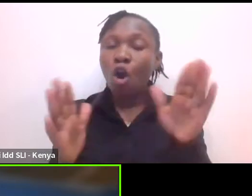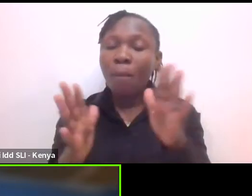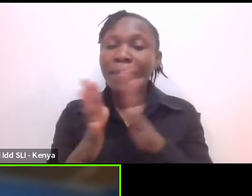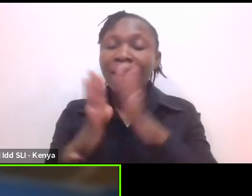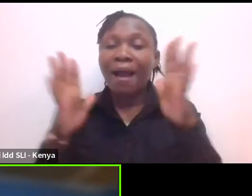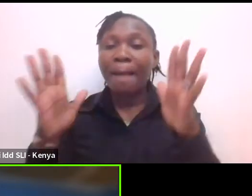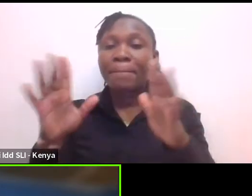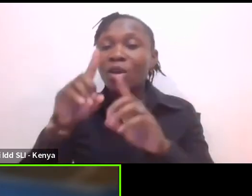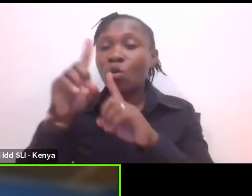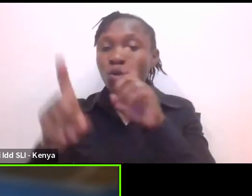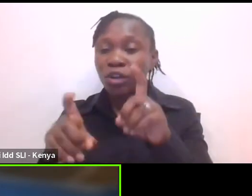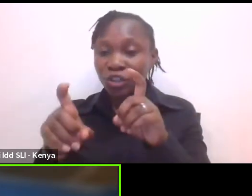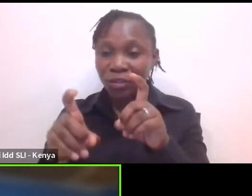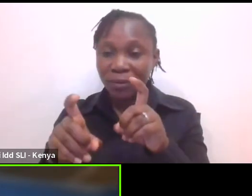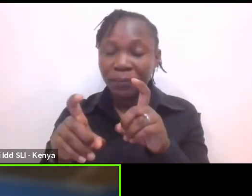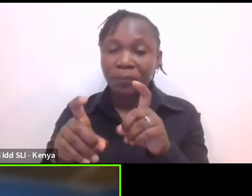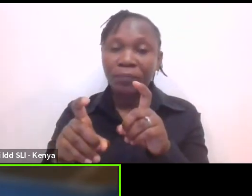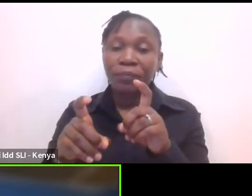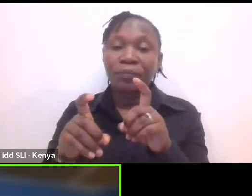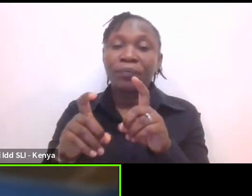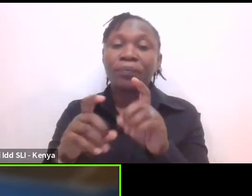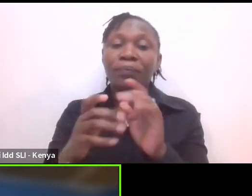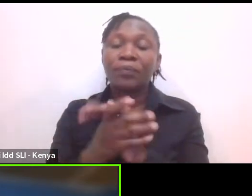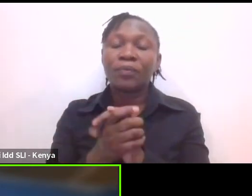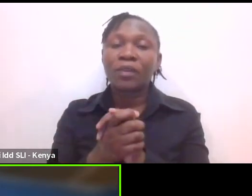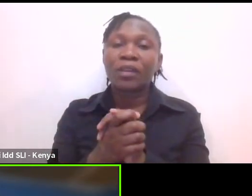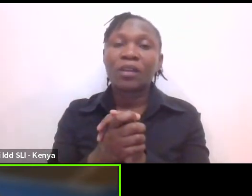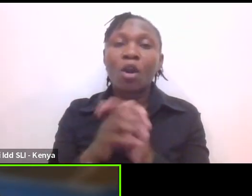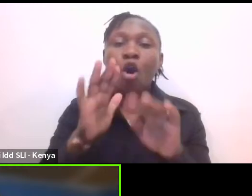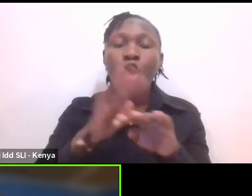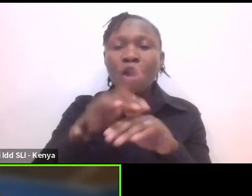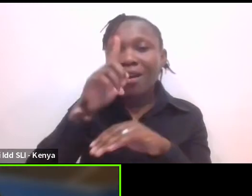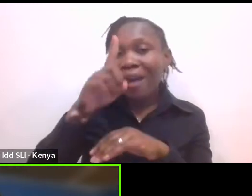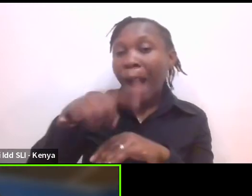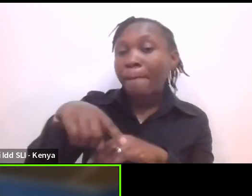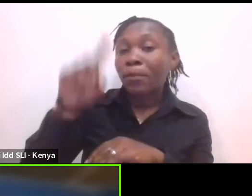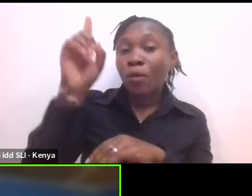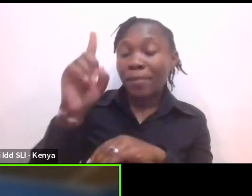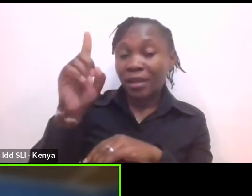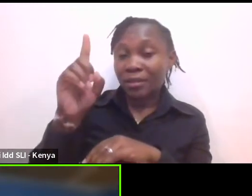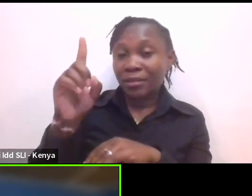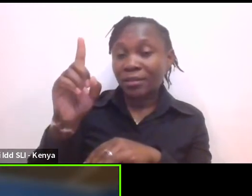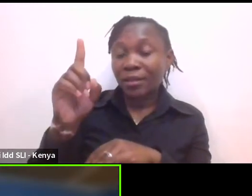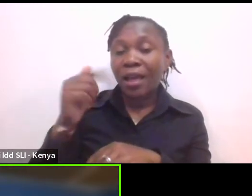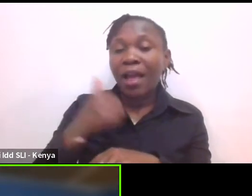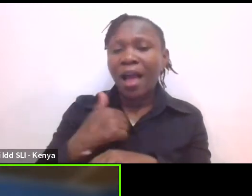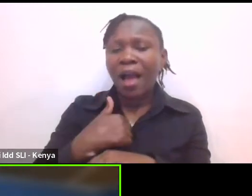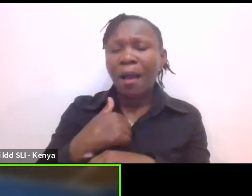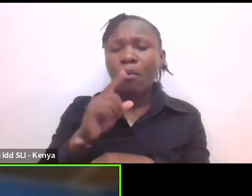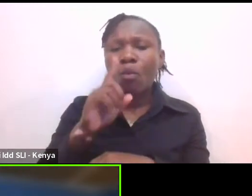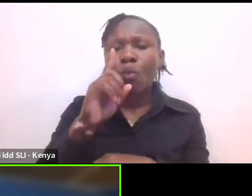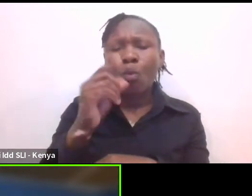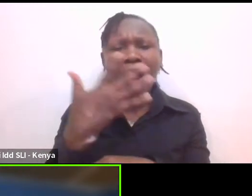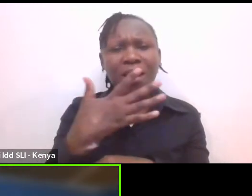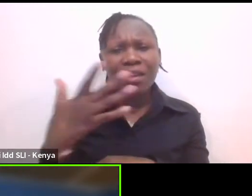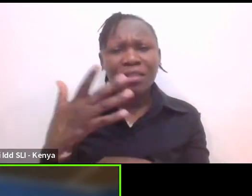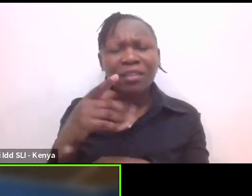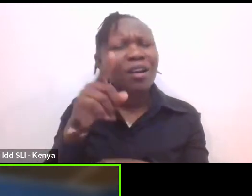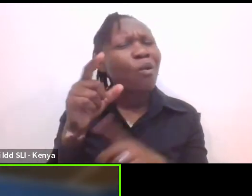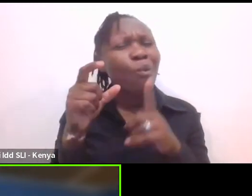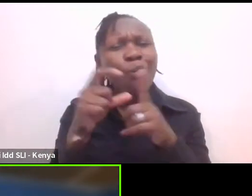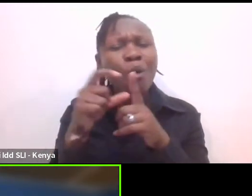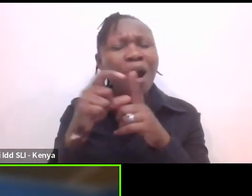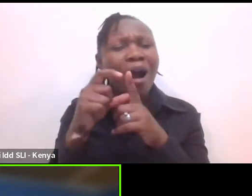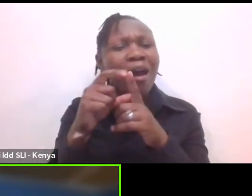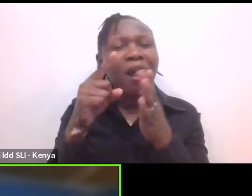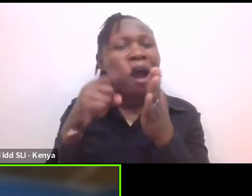brought up early on in the presentation as well, of appropriateness. And I've been always just wondering, what is this word appropriateness, and how do we